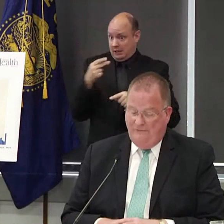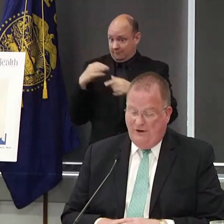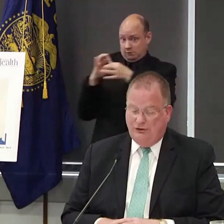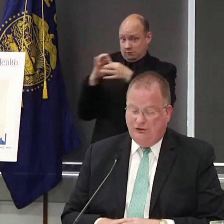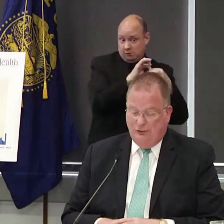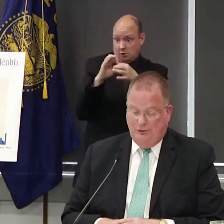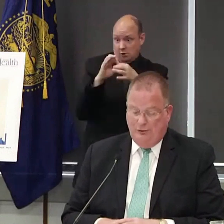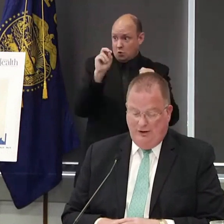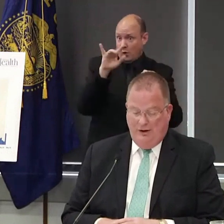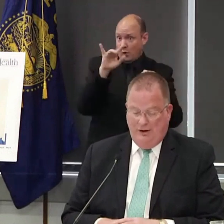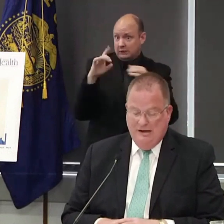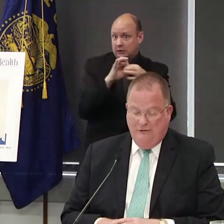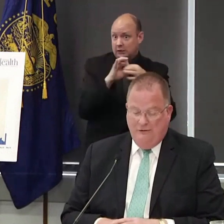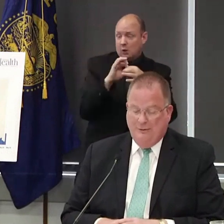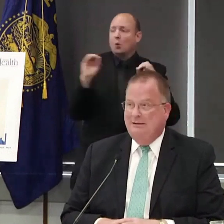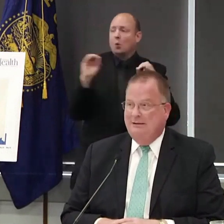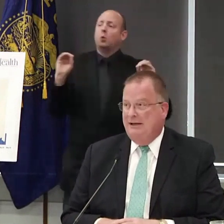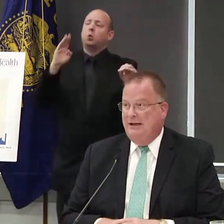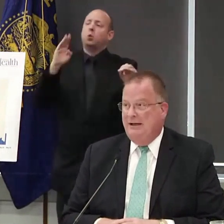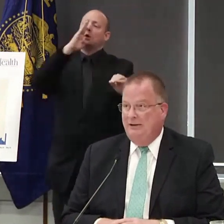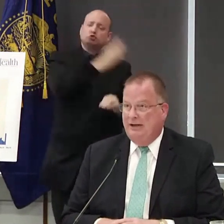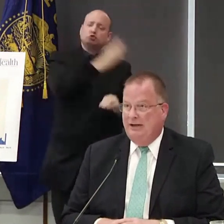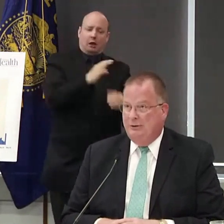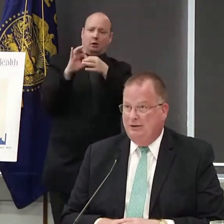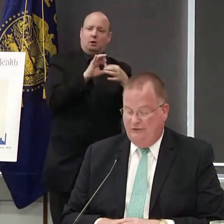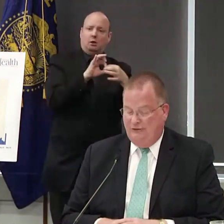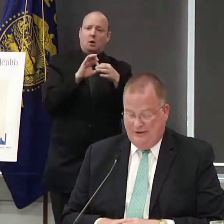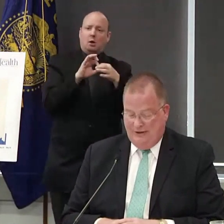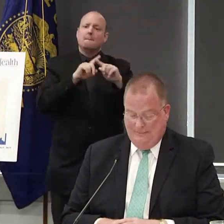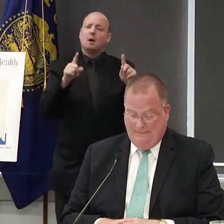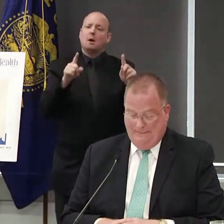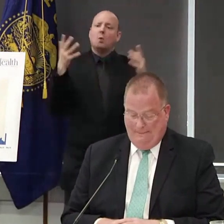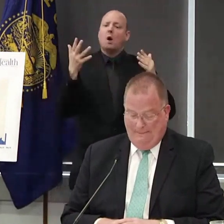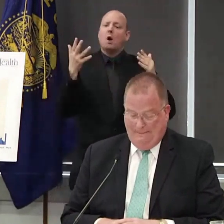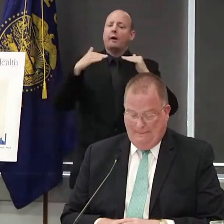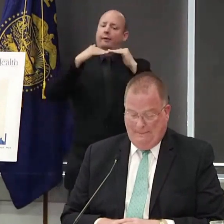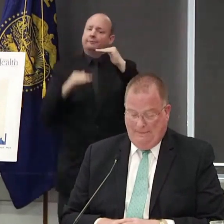how far short we are from eliminating health inequity in our state.